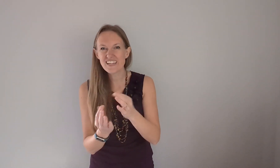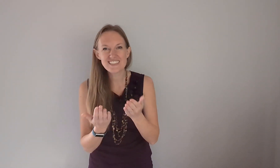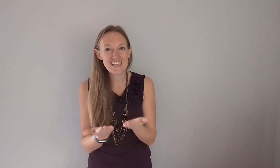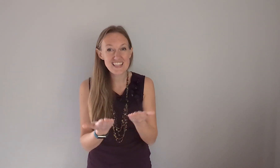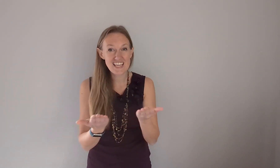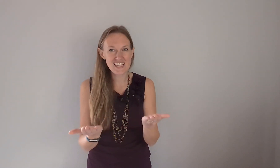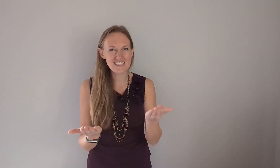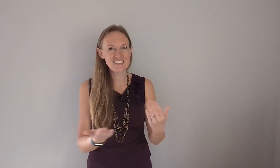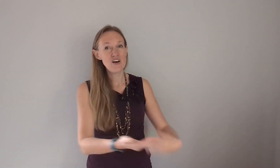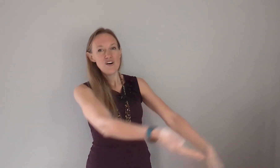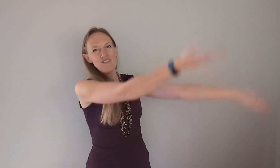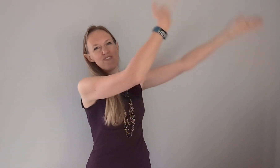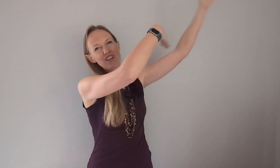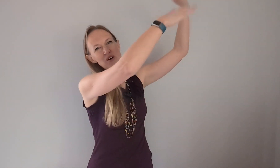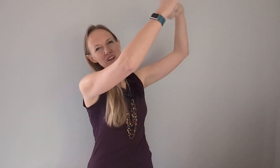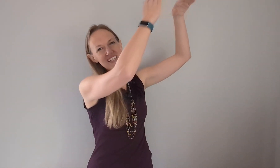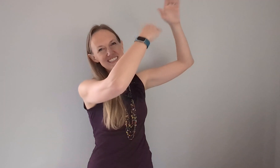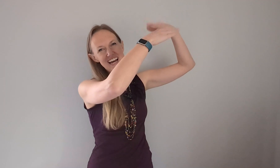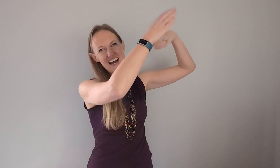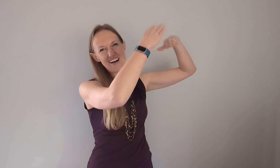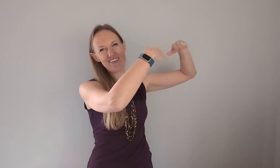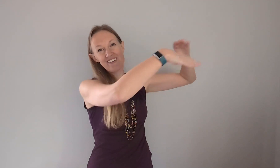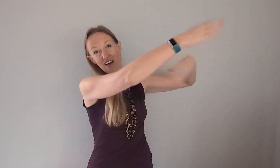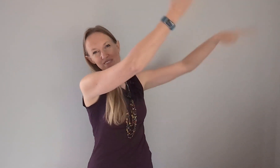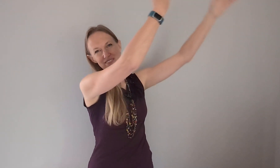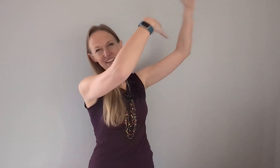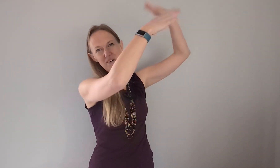perfect things flowing down.